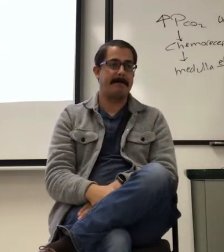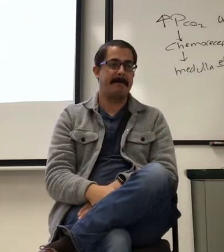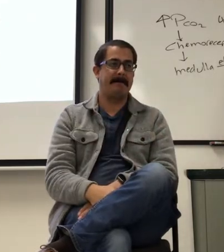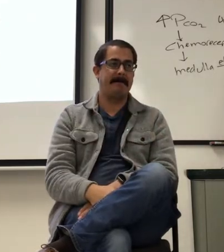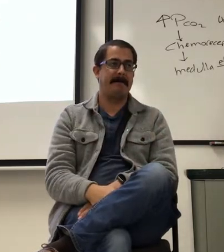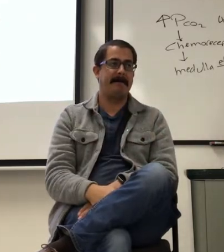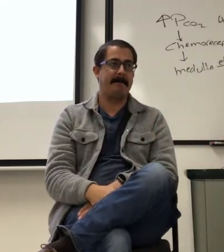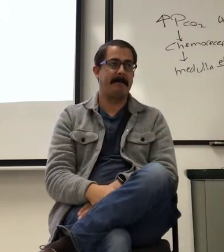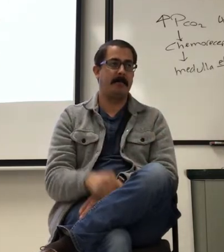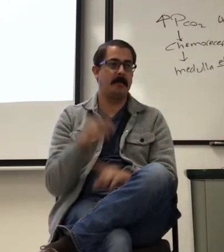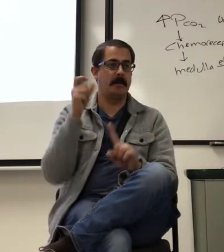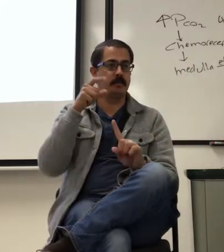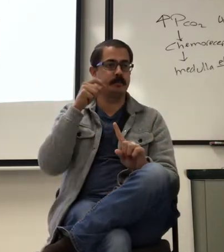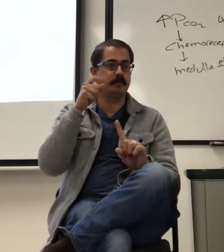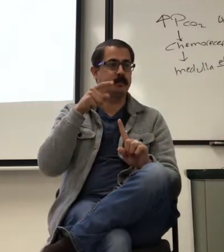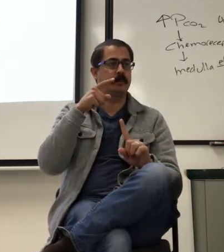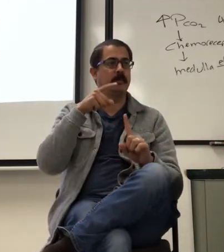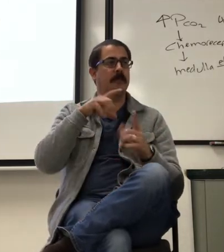diaphragm.